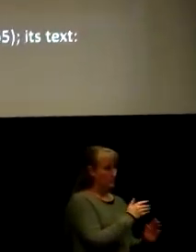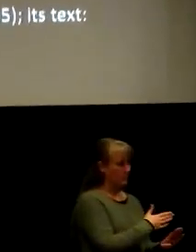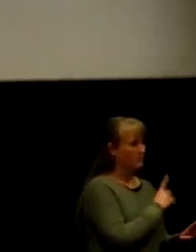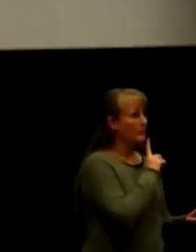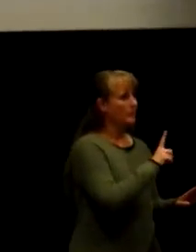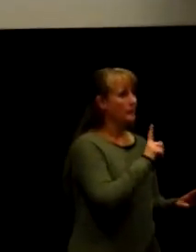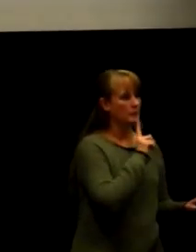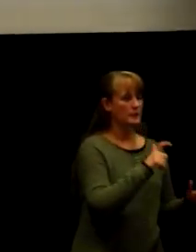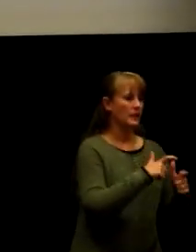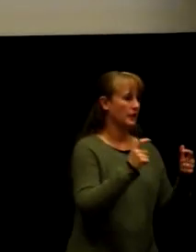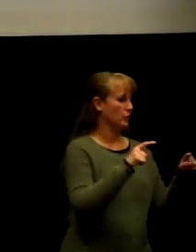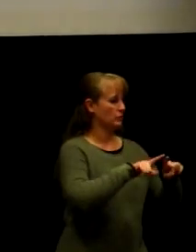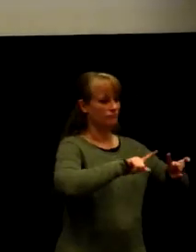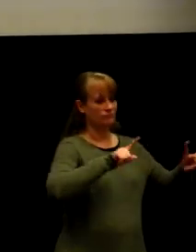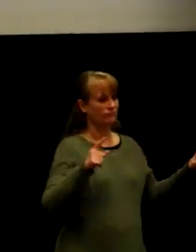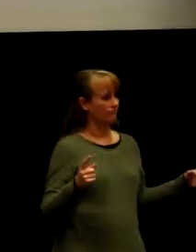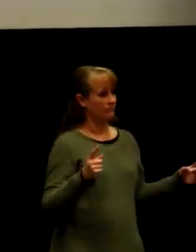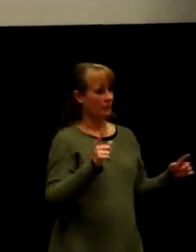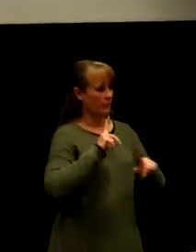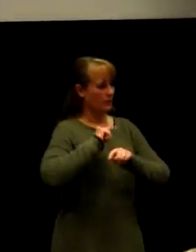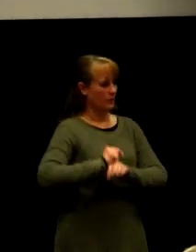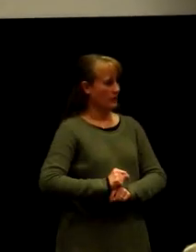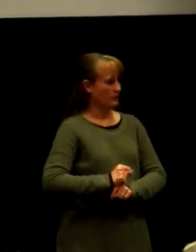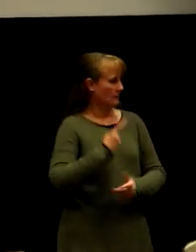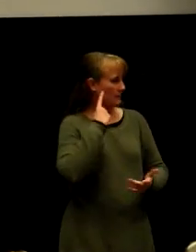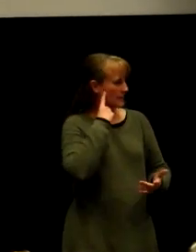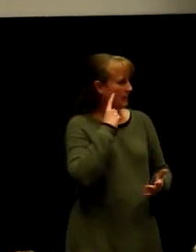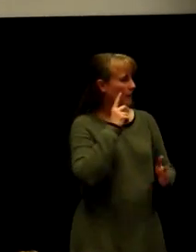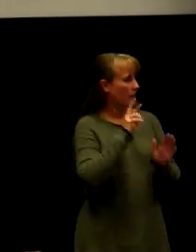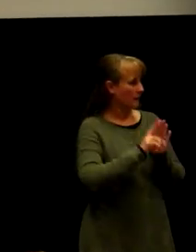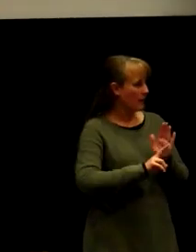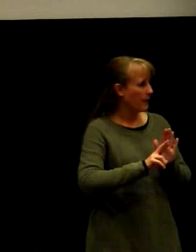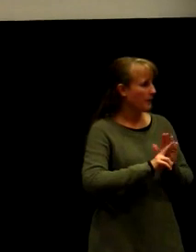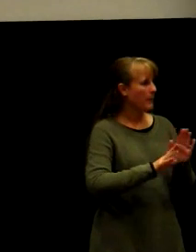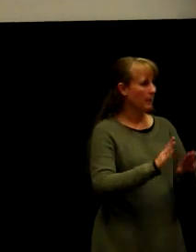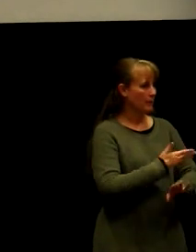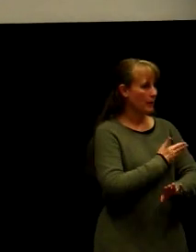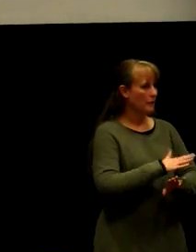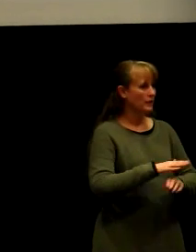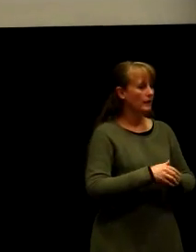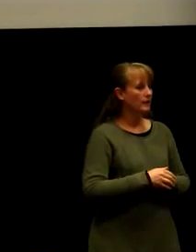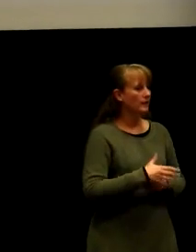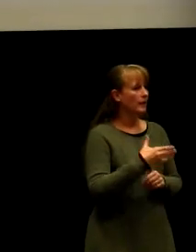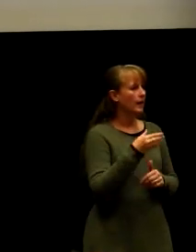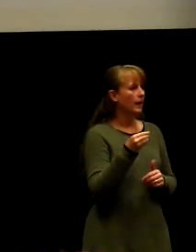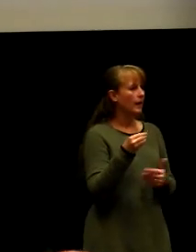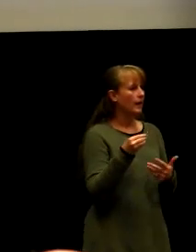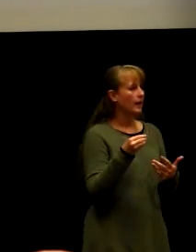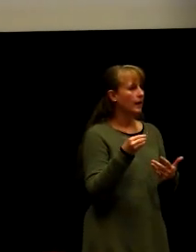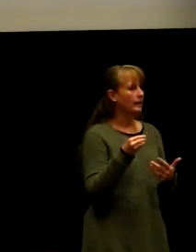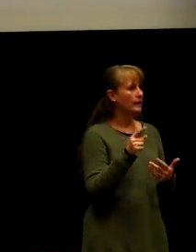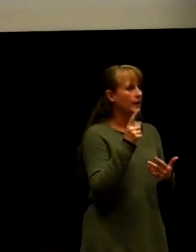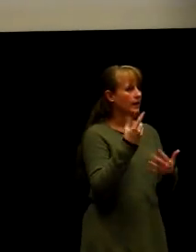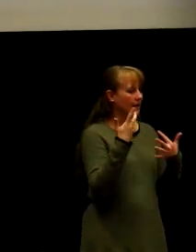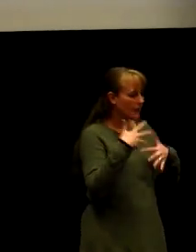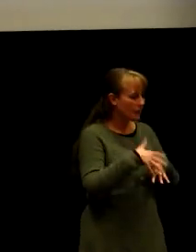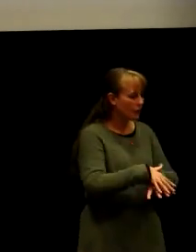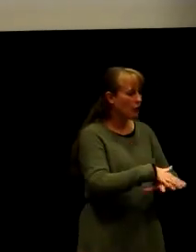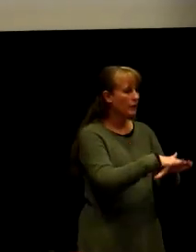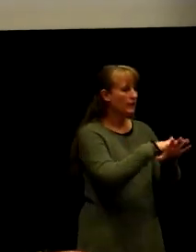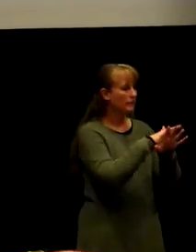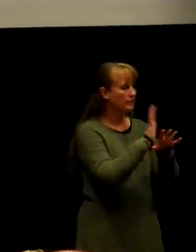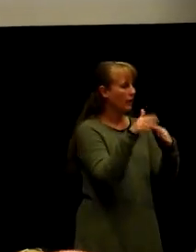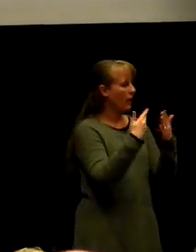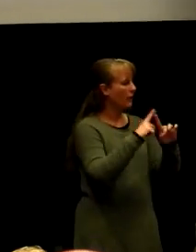was a radical departure from traditional tonality and rhythm in music. And it interweaves the different